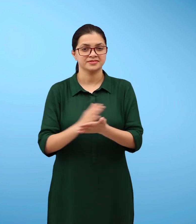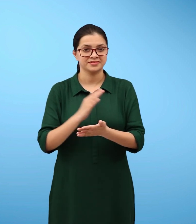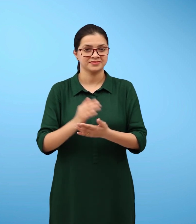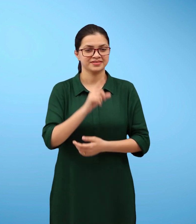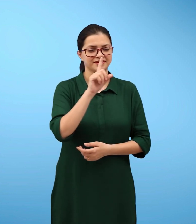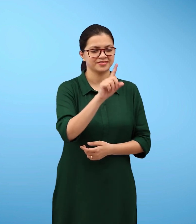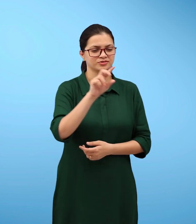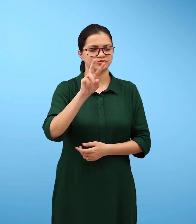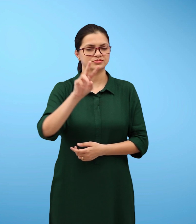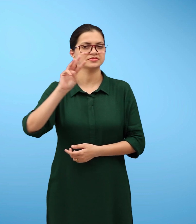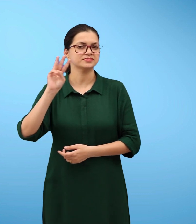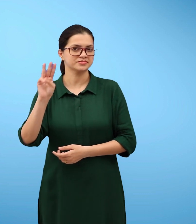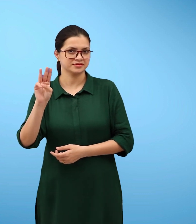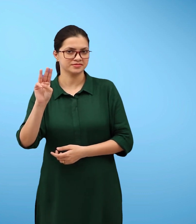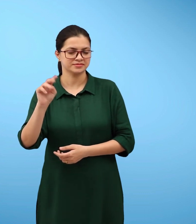number 123.